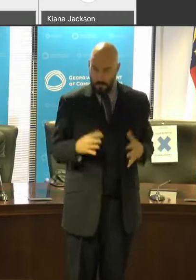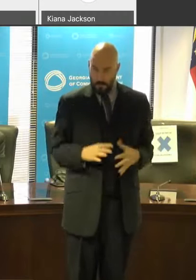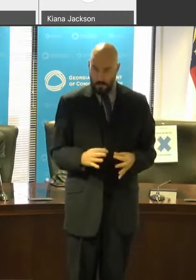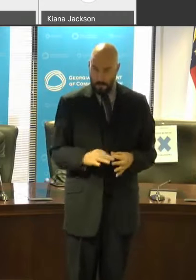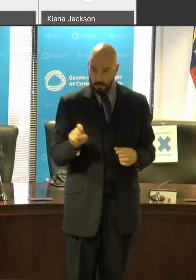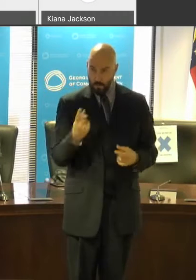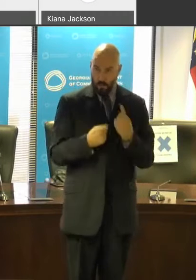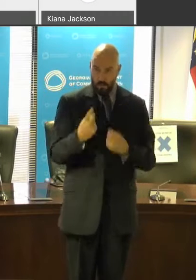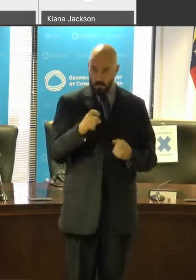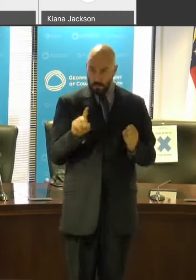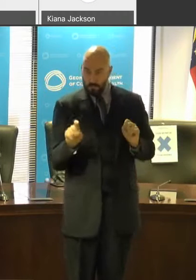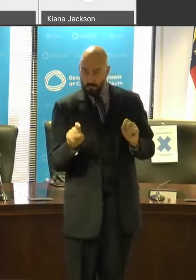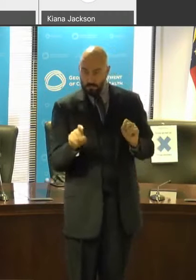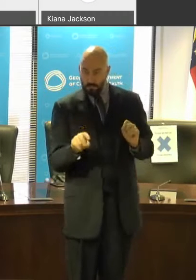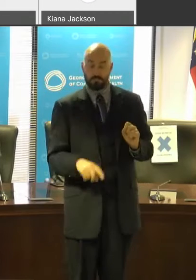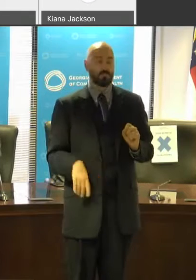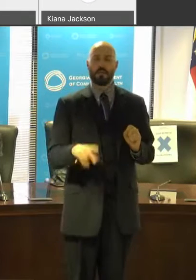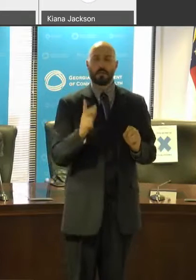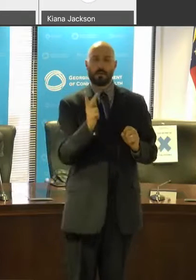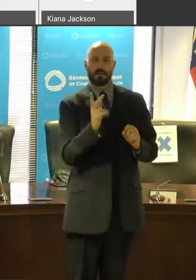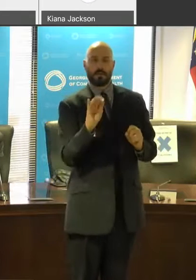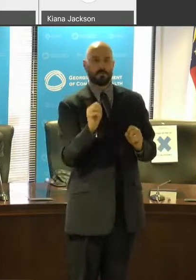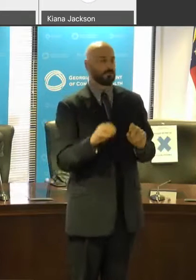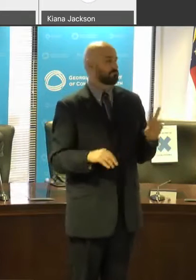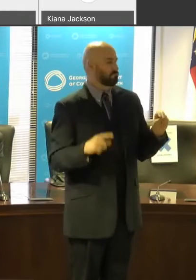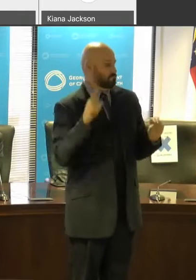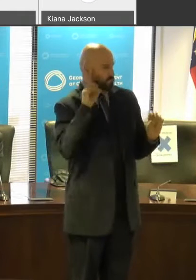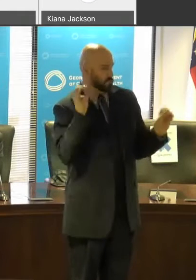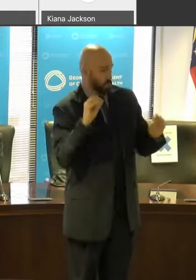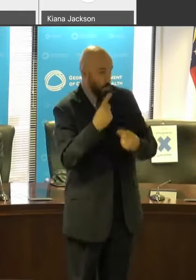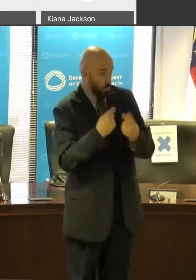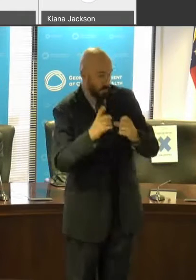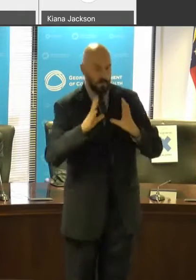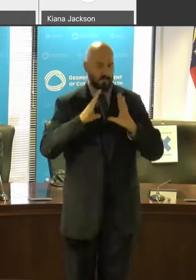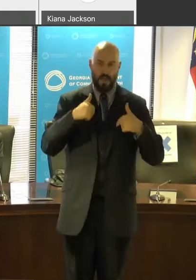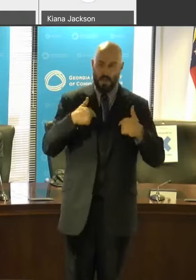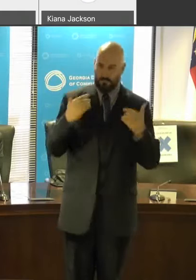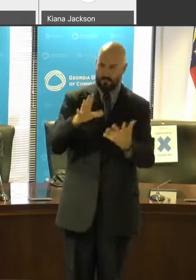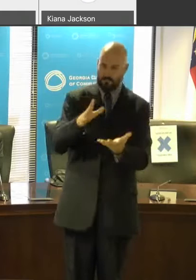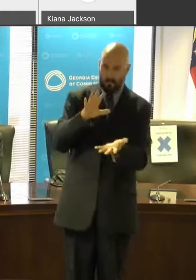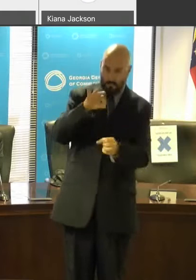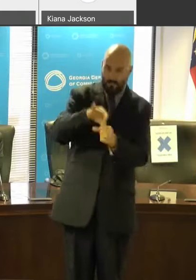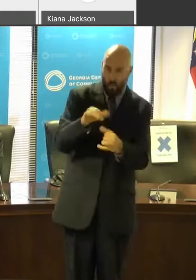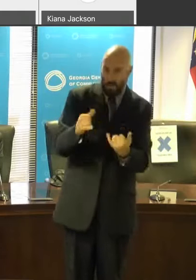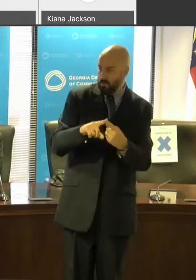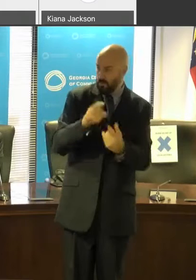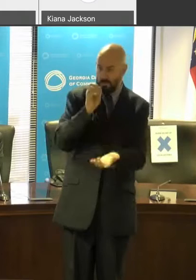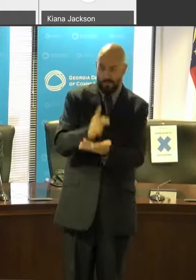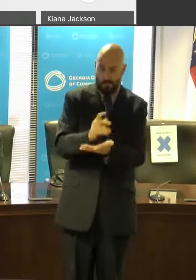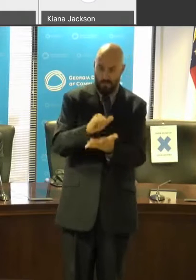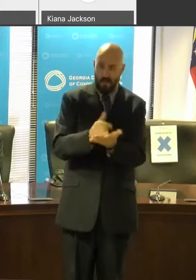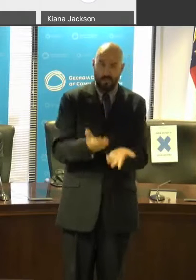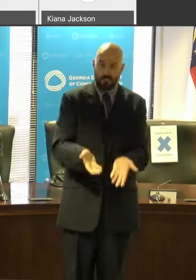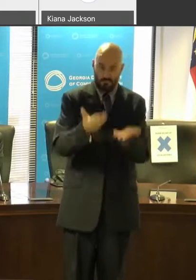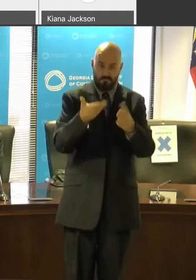Hearing no questions, I ask the board for final approval to increase the Medicare per diem for the nursing home mechanical ventilator care